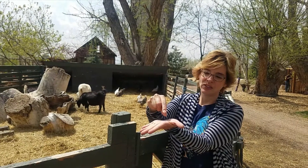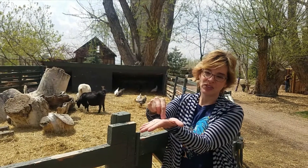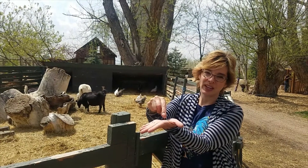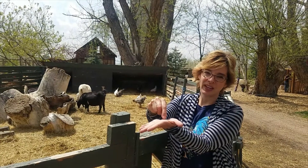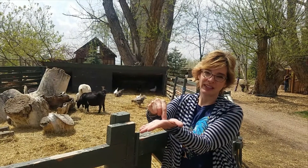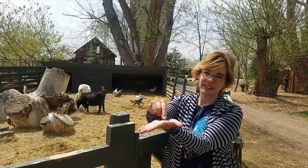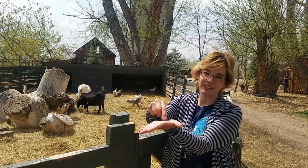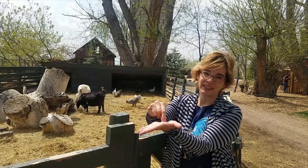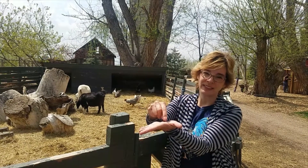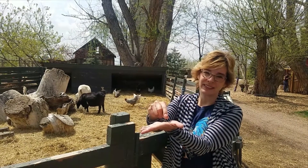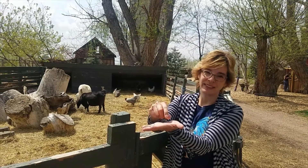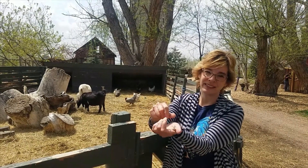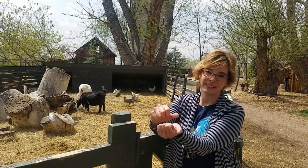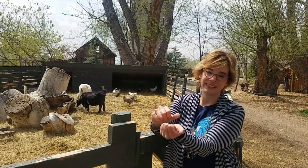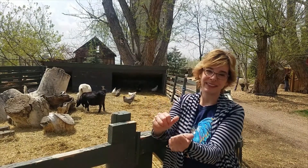Chicken.